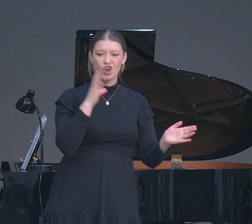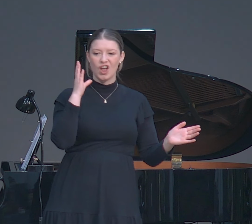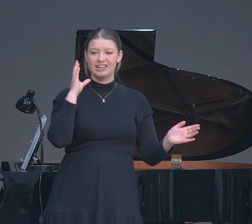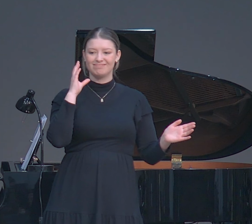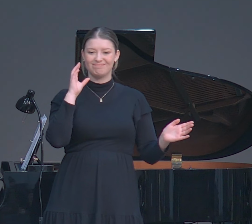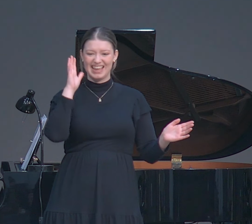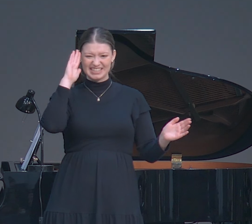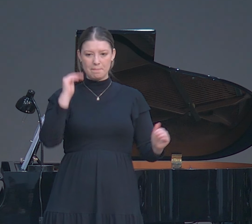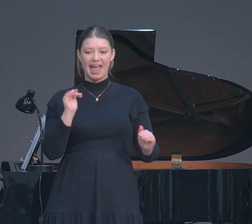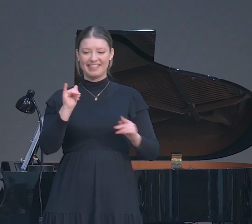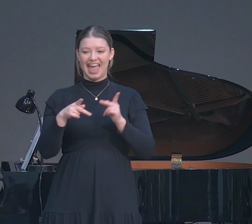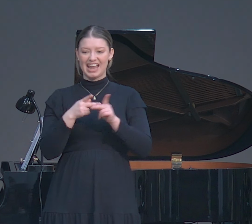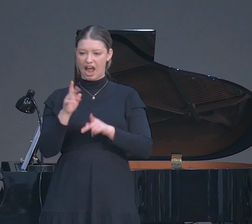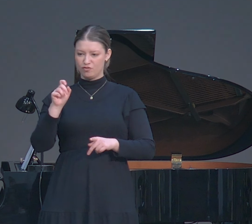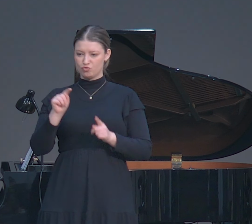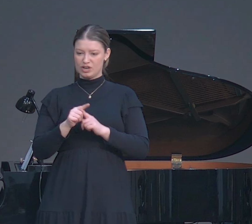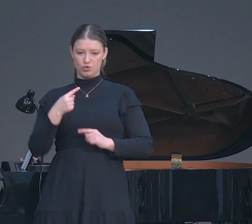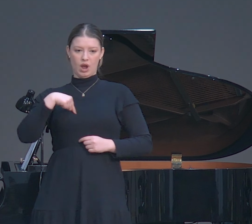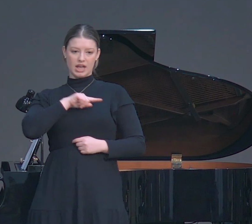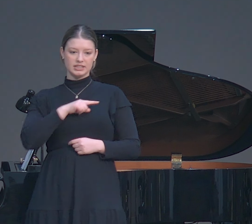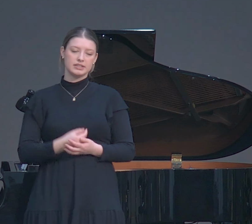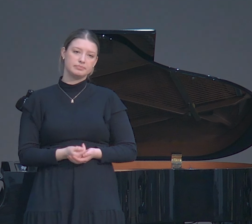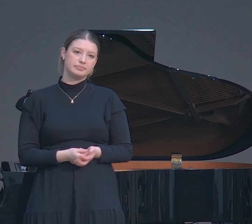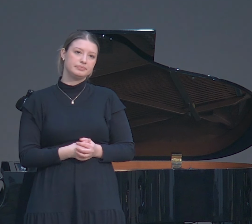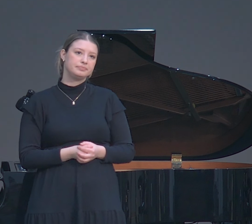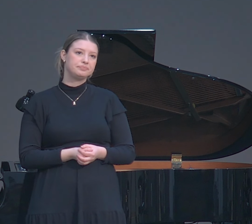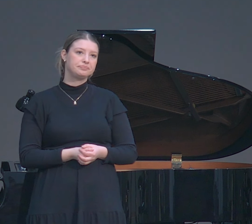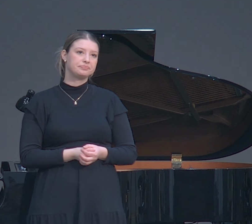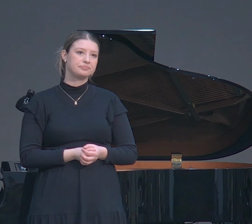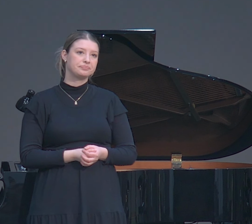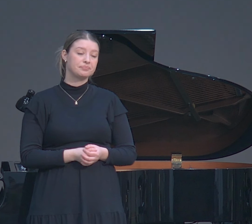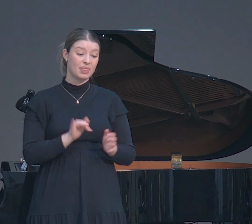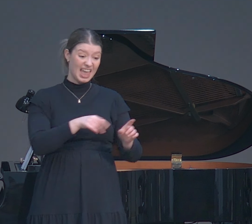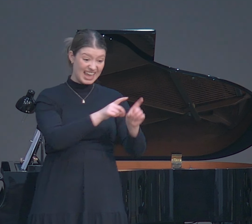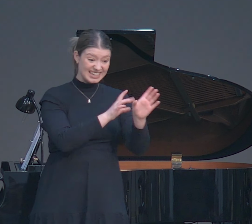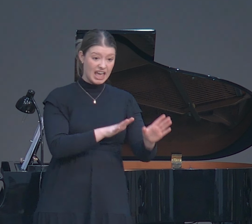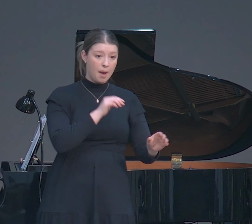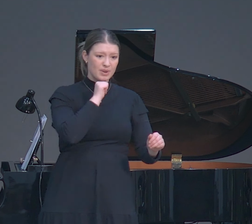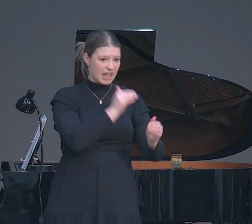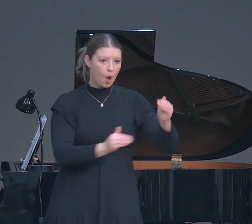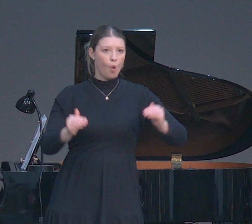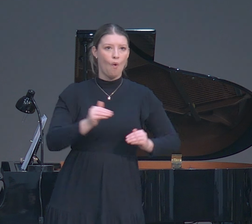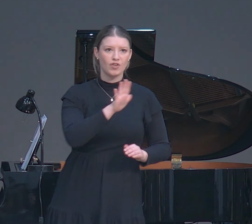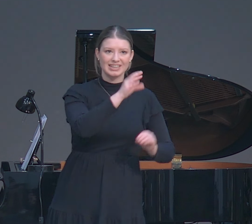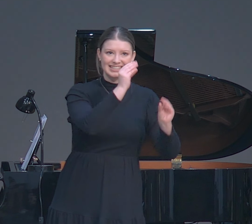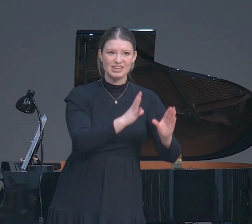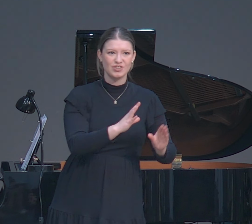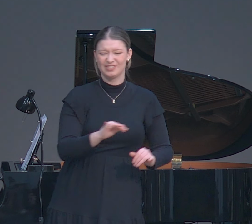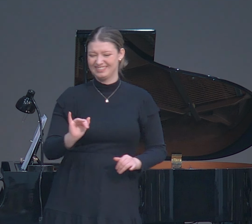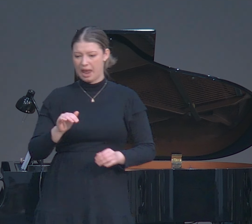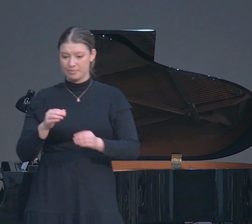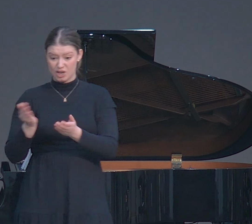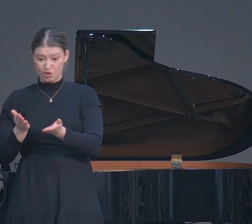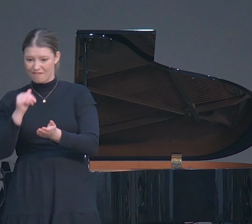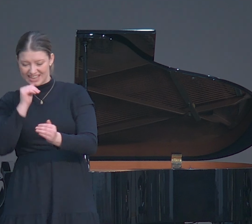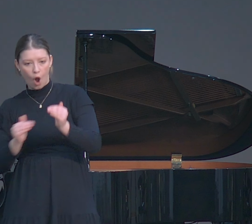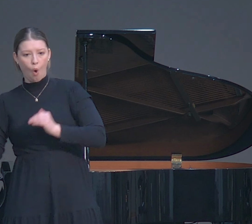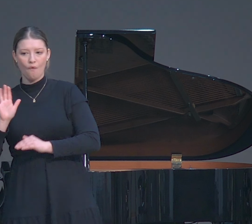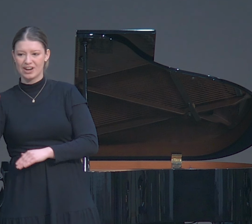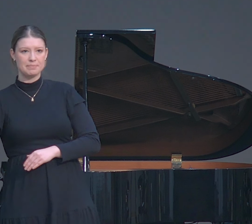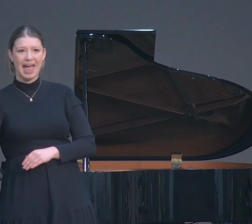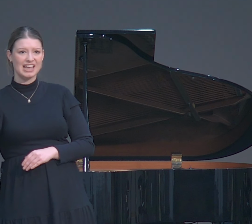He illustrates this in verse 24. A disciple is not above his teacher, nor a servant above his master. It is